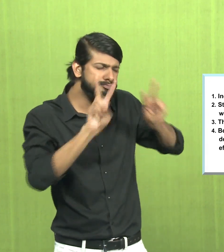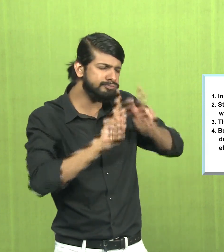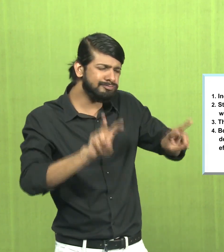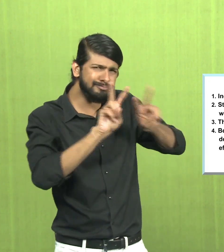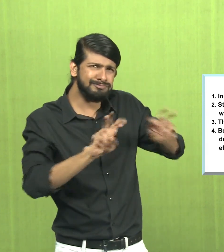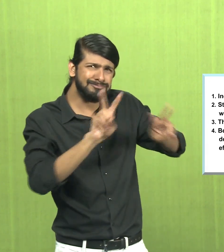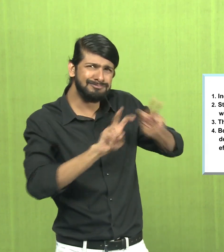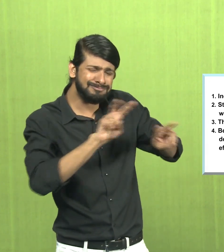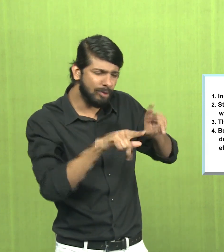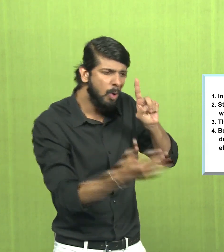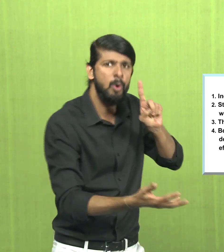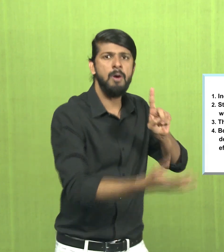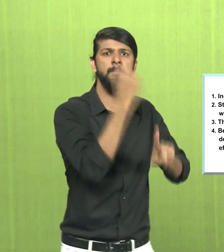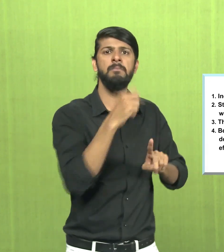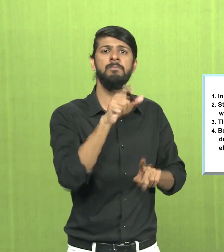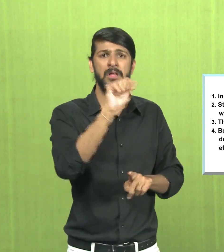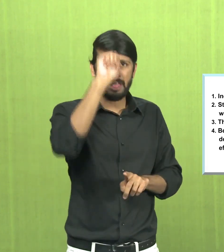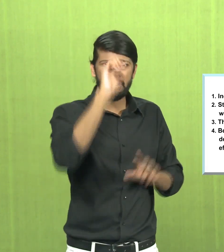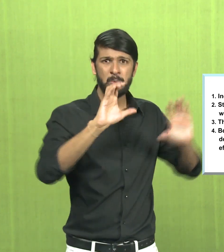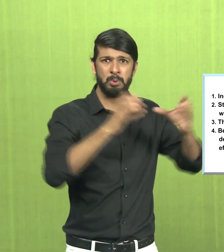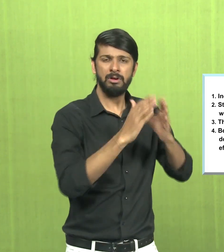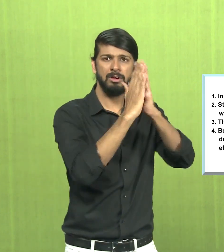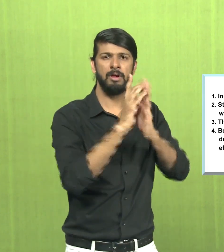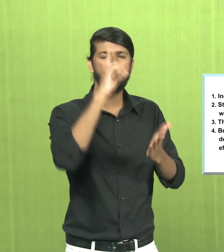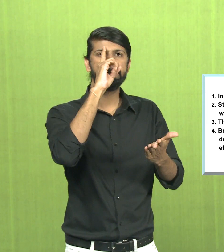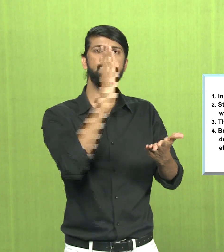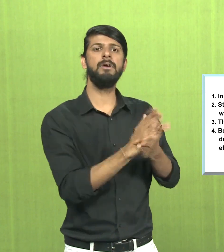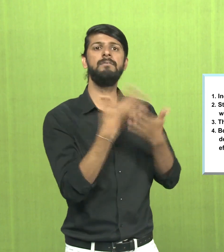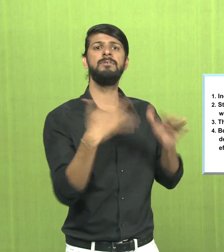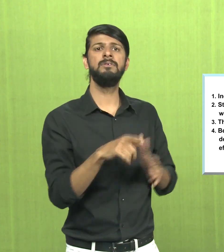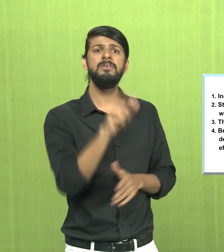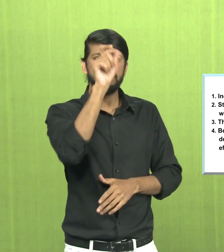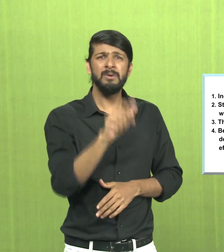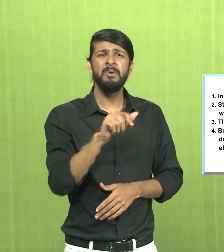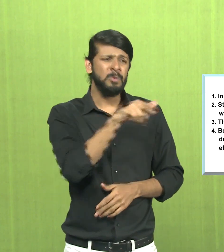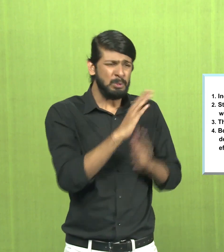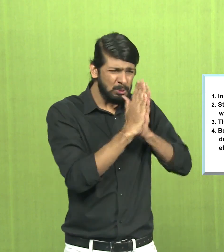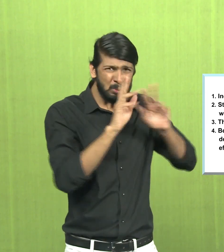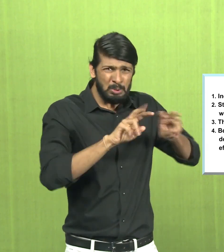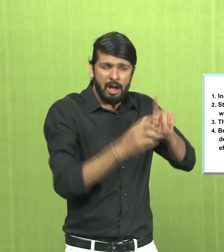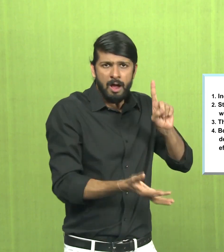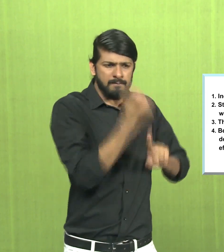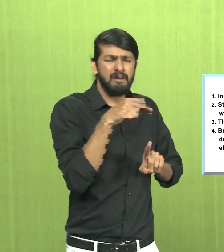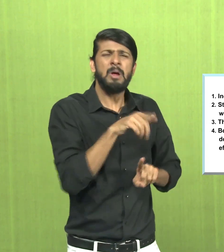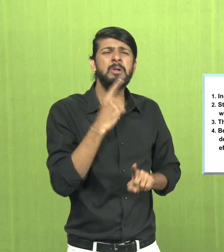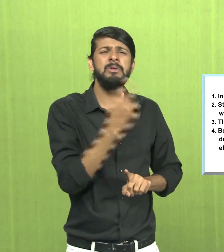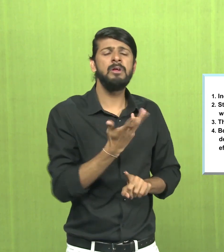Scholars believe Hinduism is world's oldest religion.